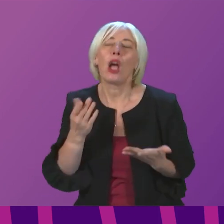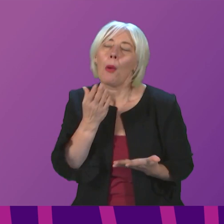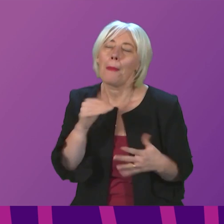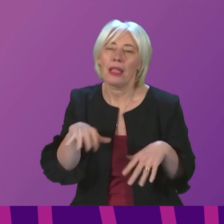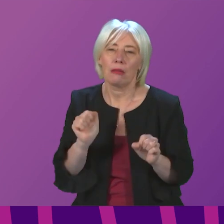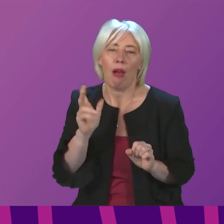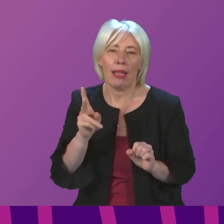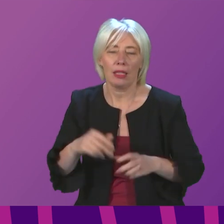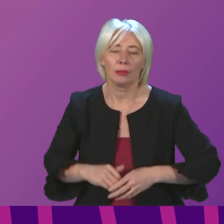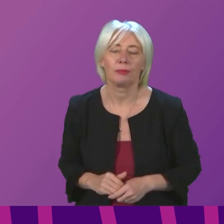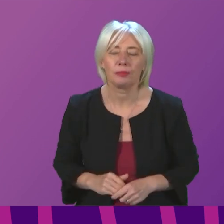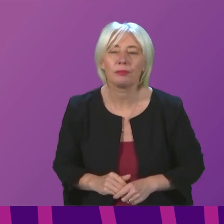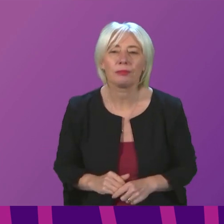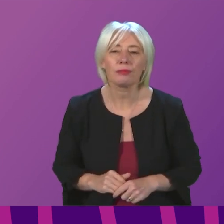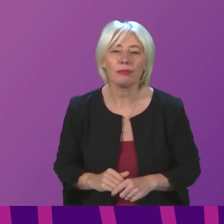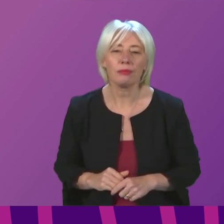Thank you.